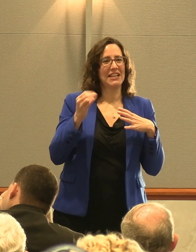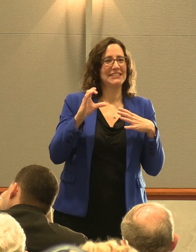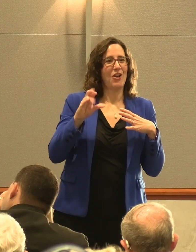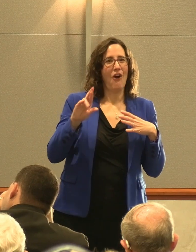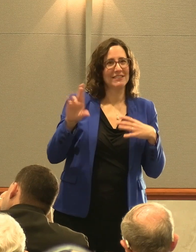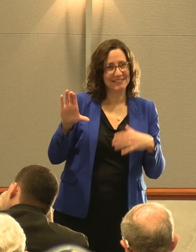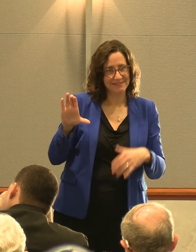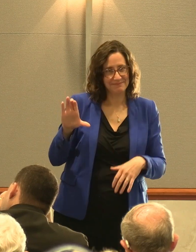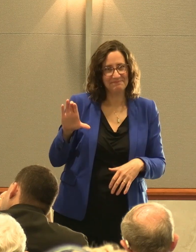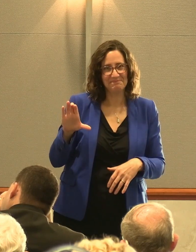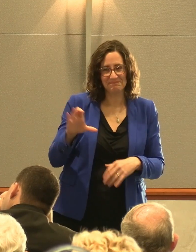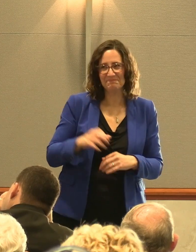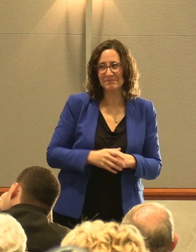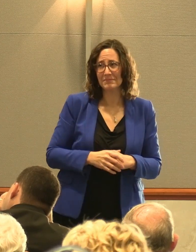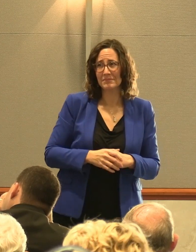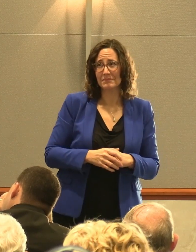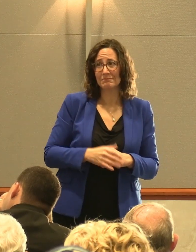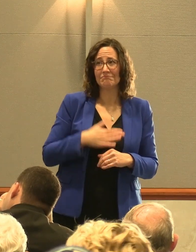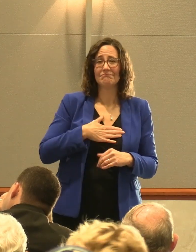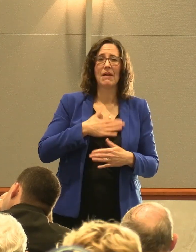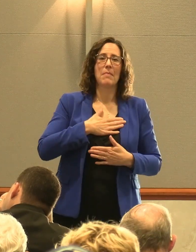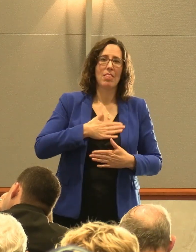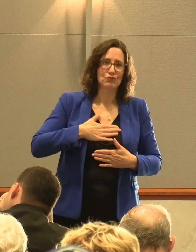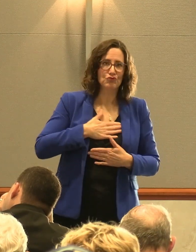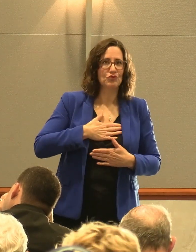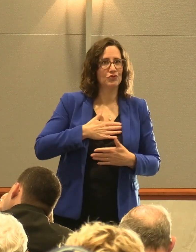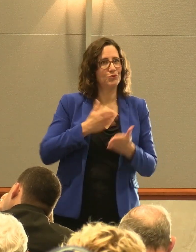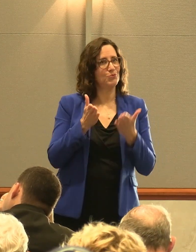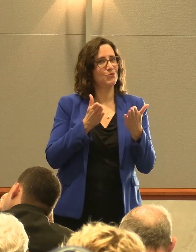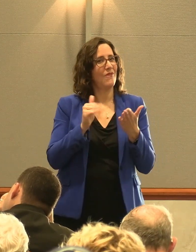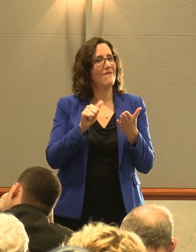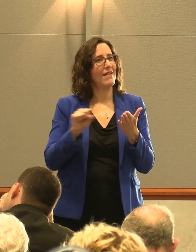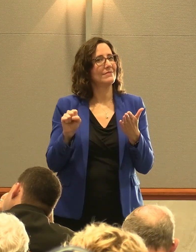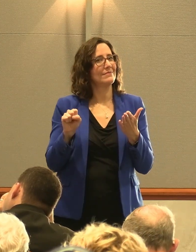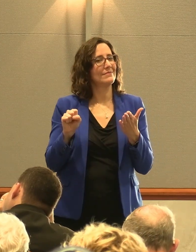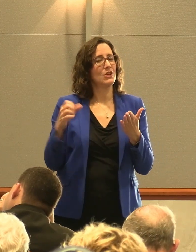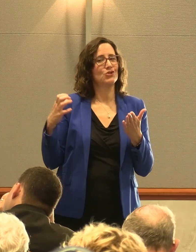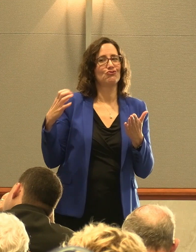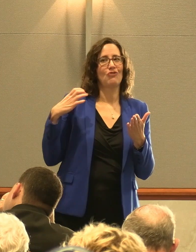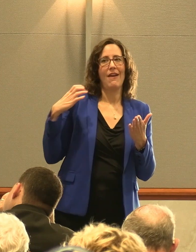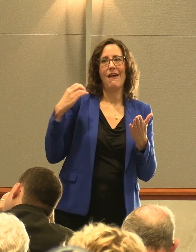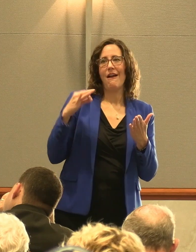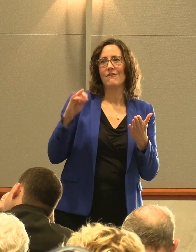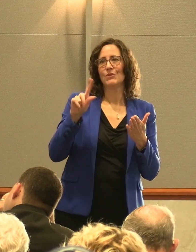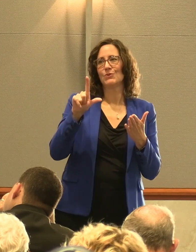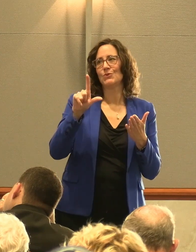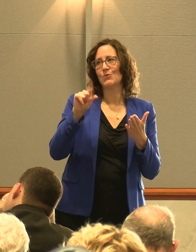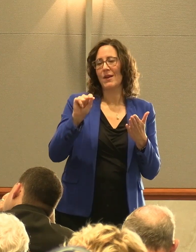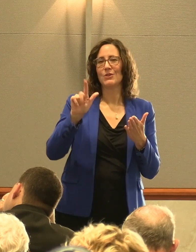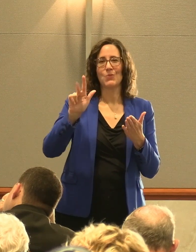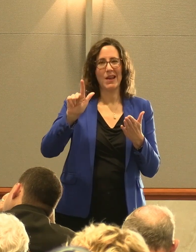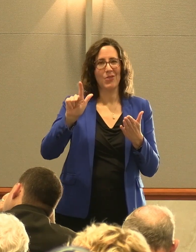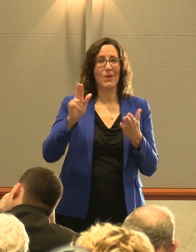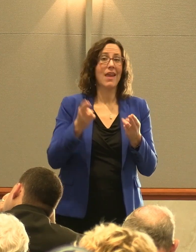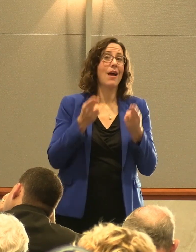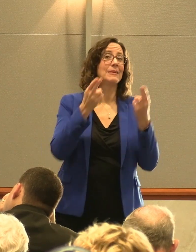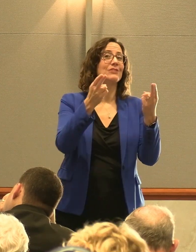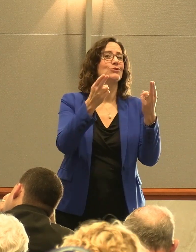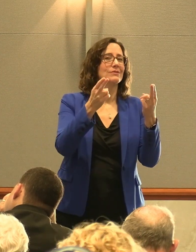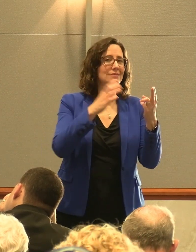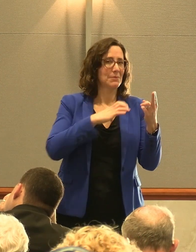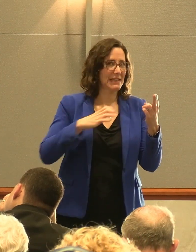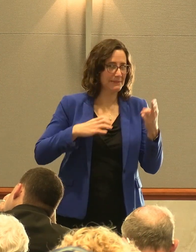and it's my pleasure to serve as the chair of the 2023 Nominations